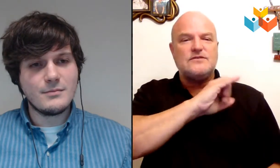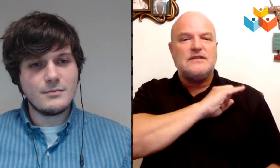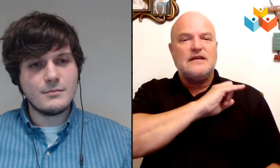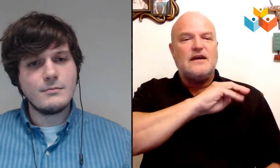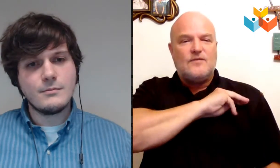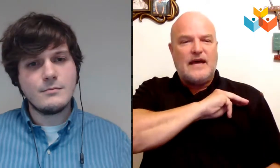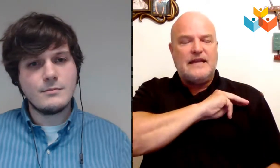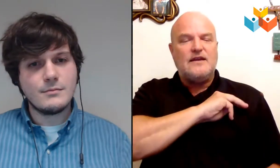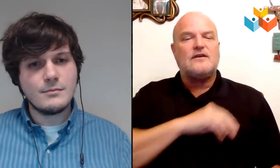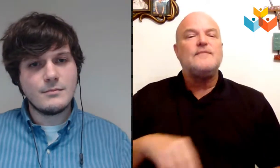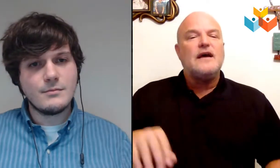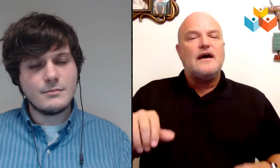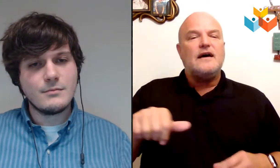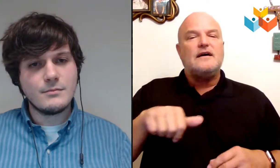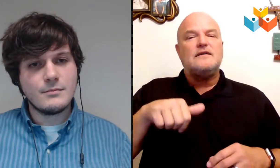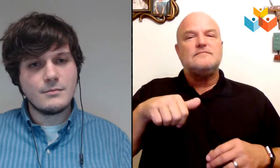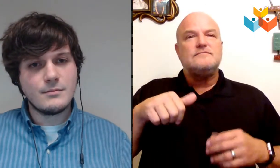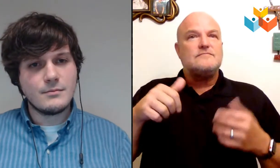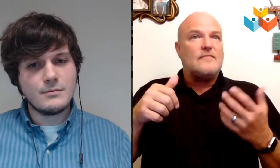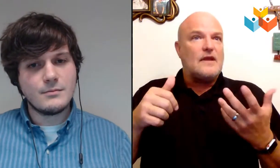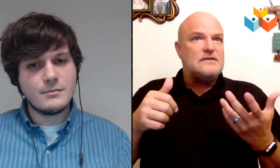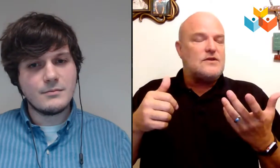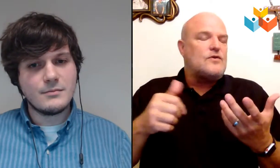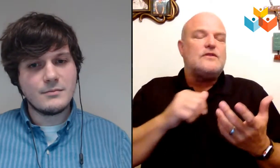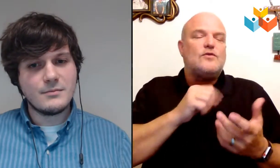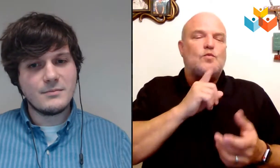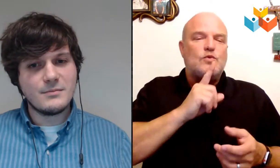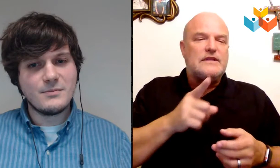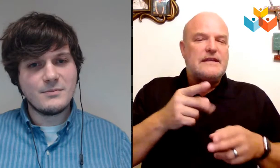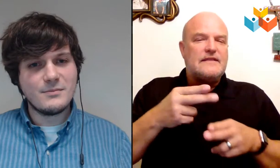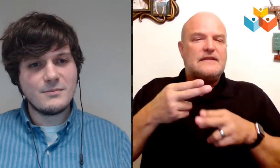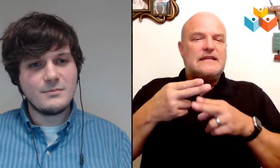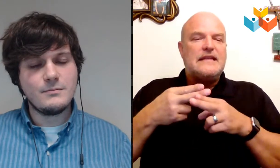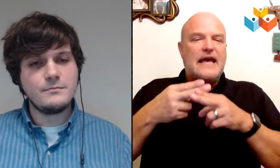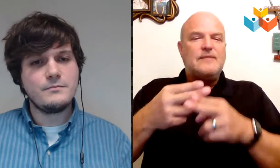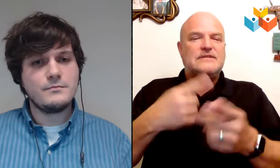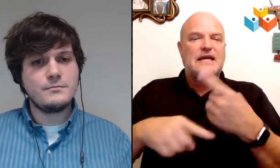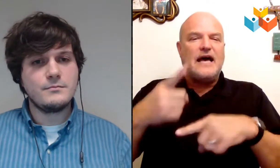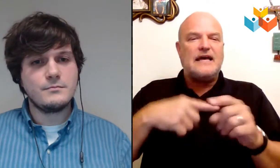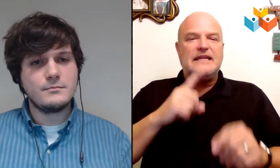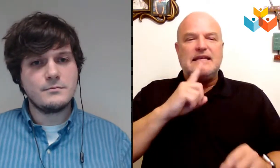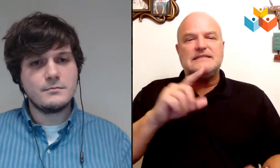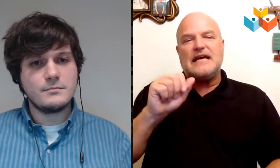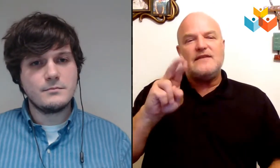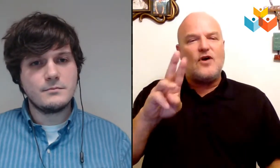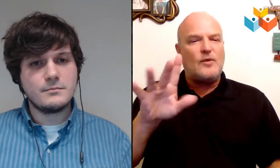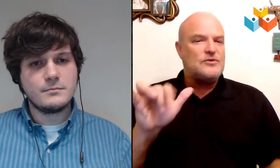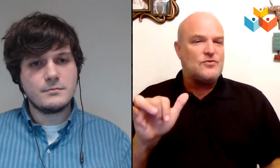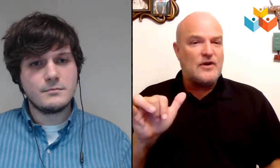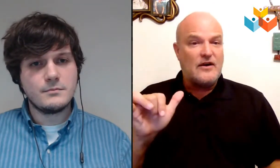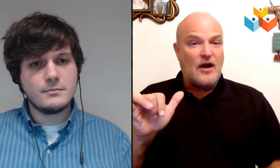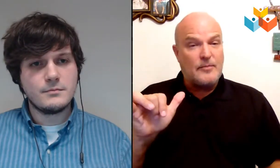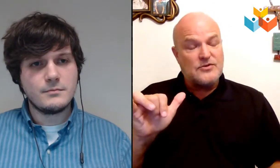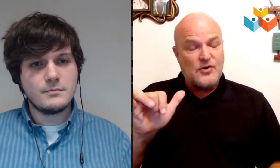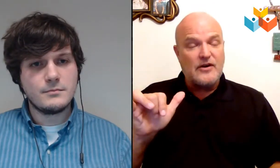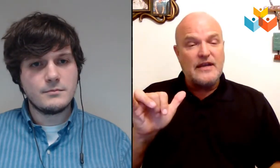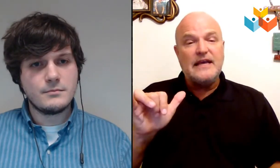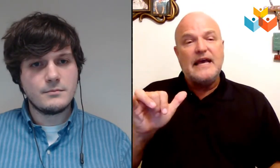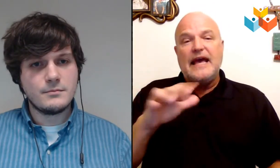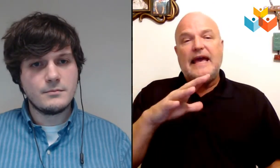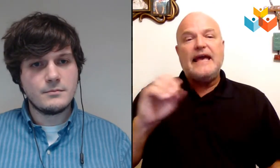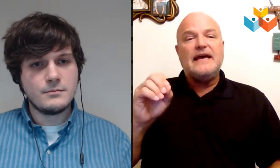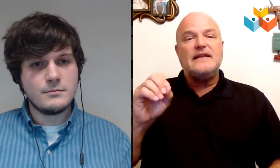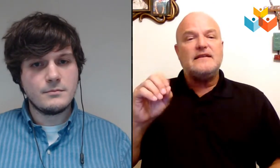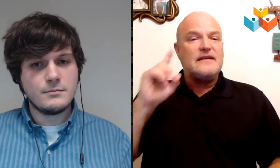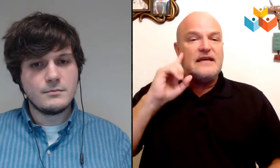the initials right here. So really the name sign is kind of